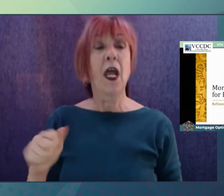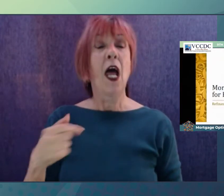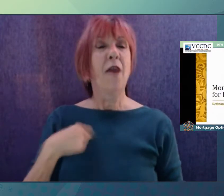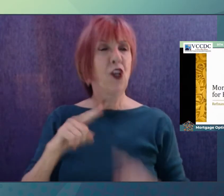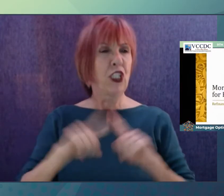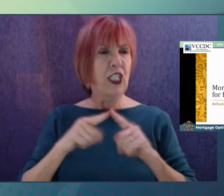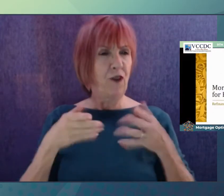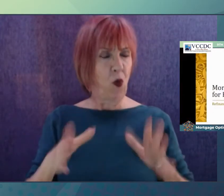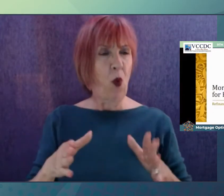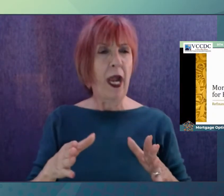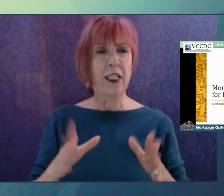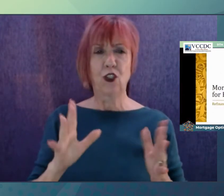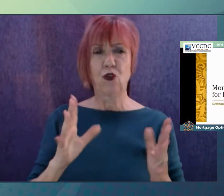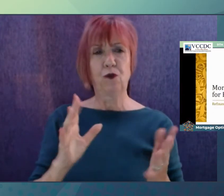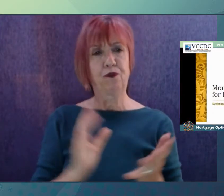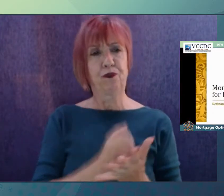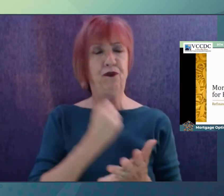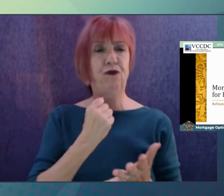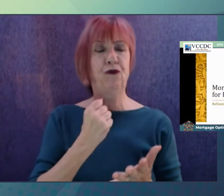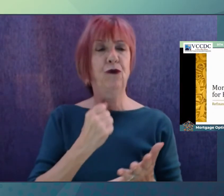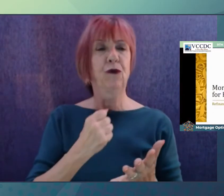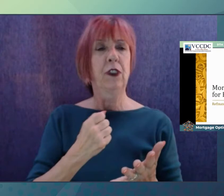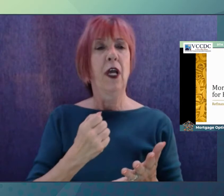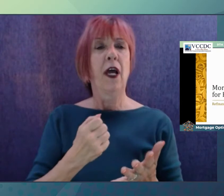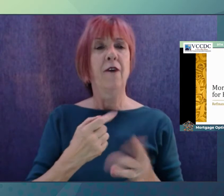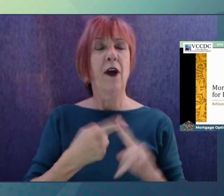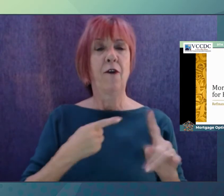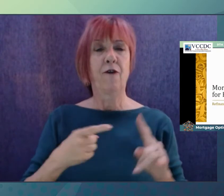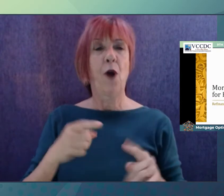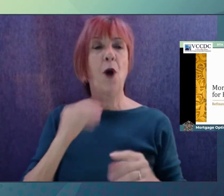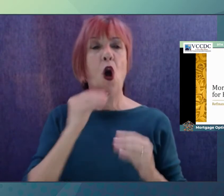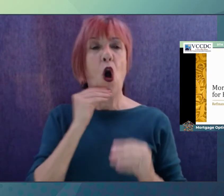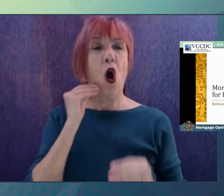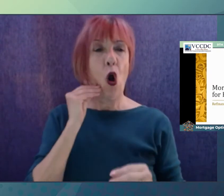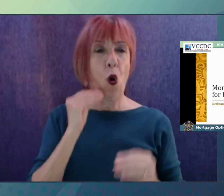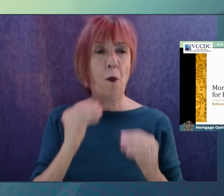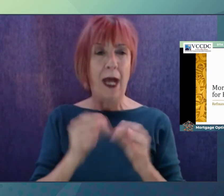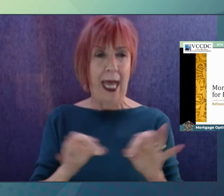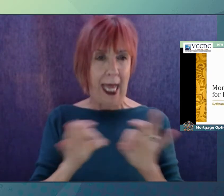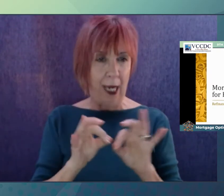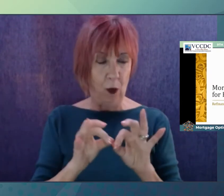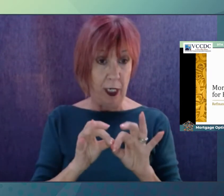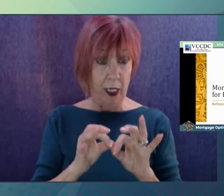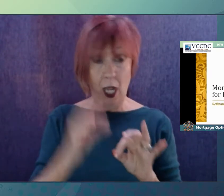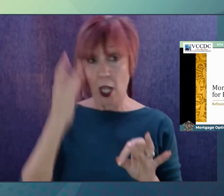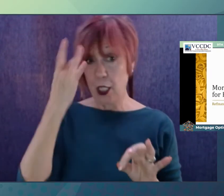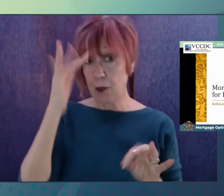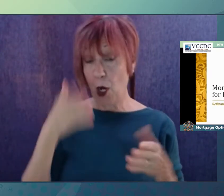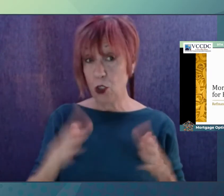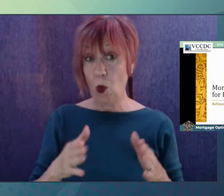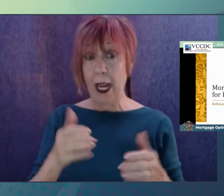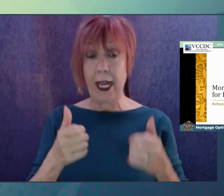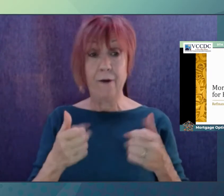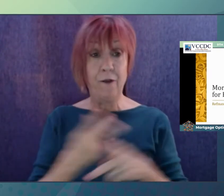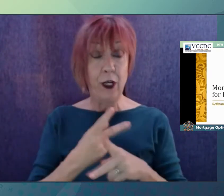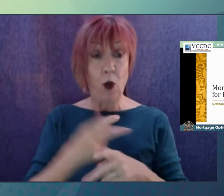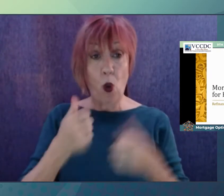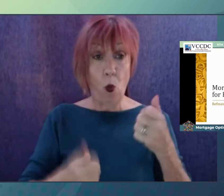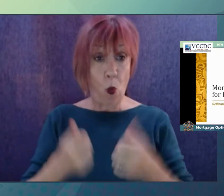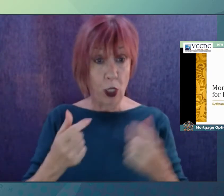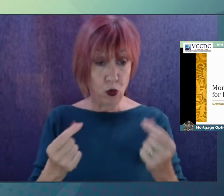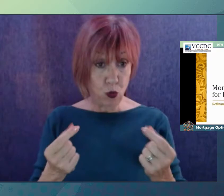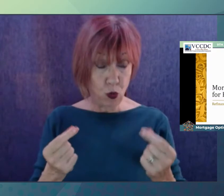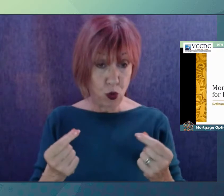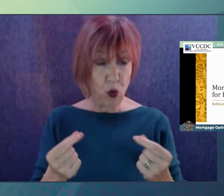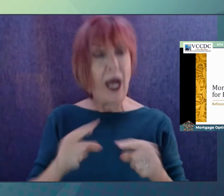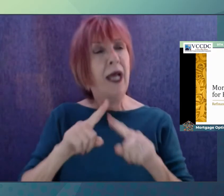home equity and or make changes on the existing loan on your home. The smartest way to determine which avenue to take depends mostly on what